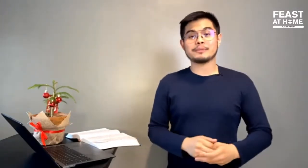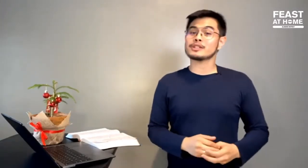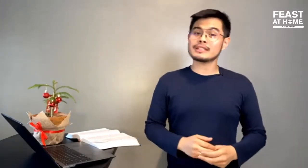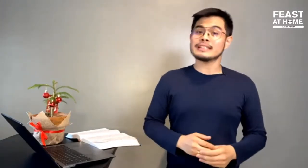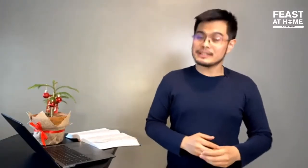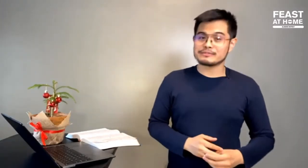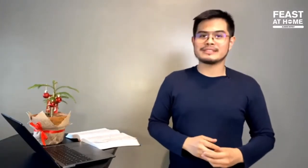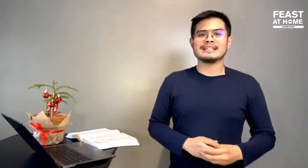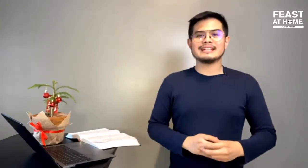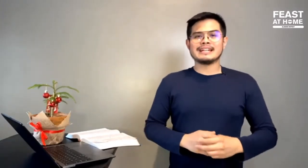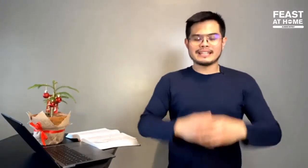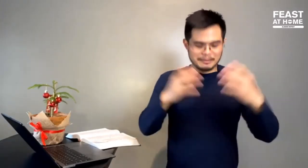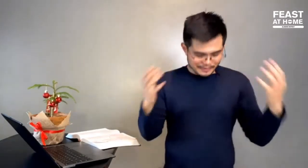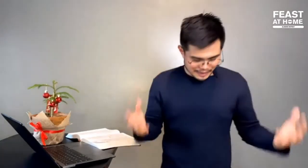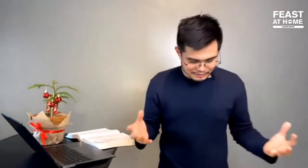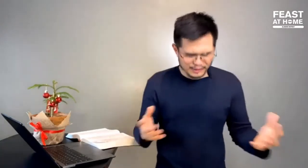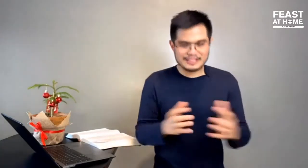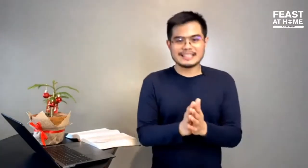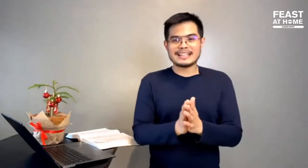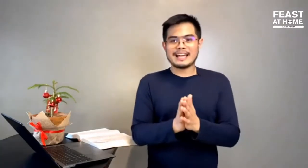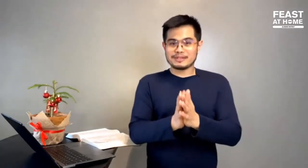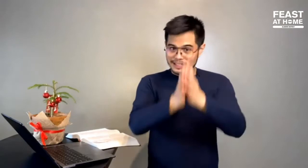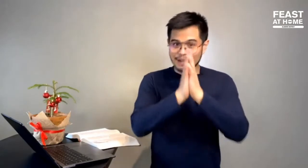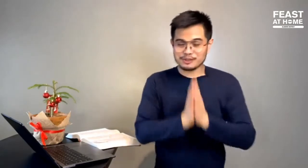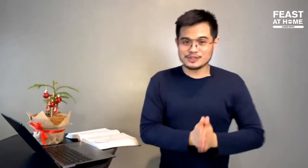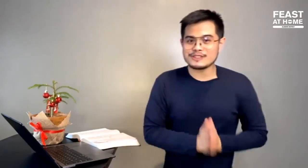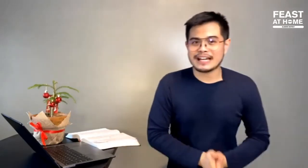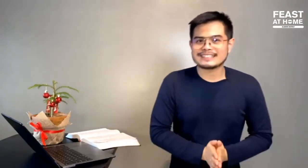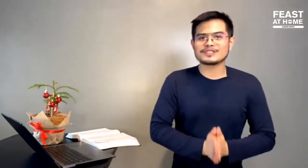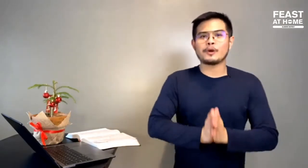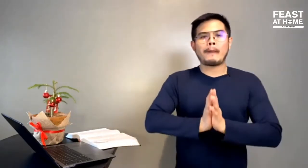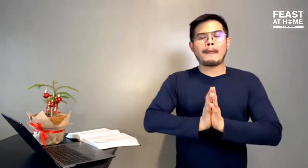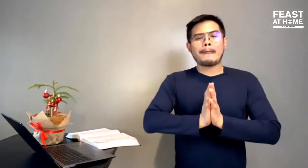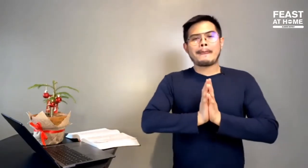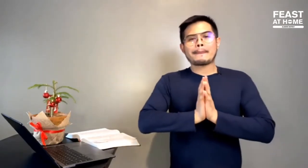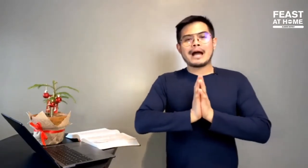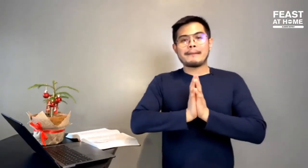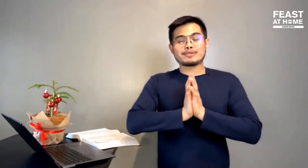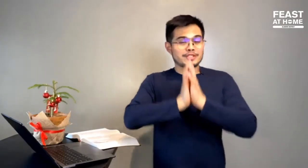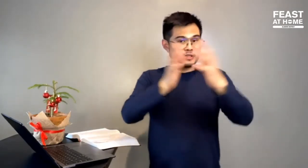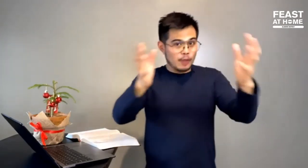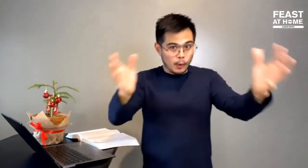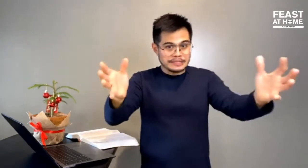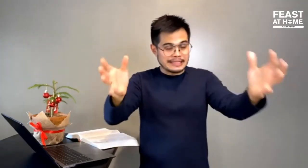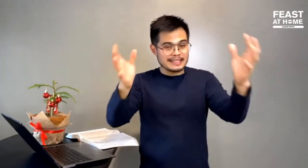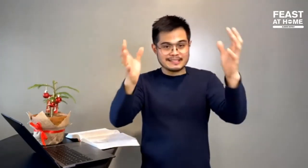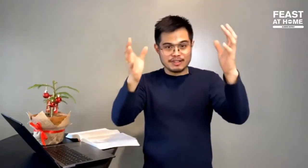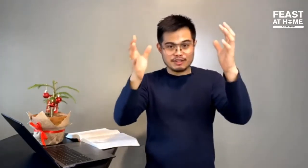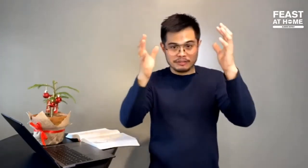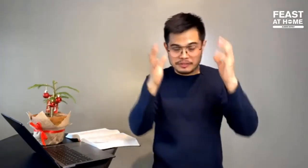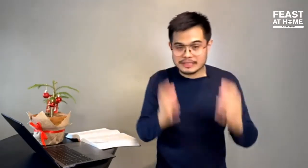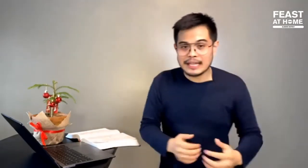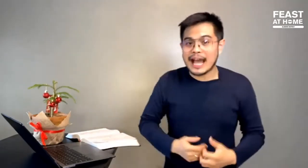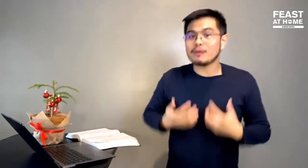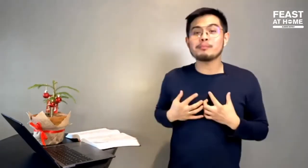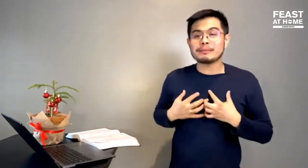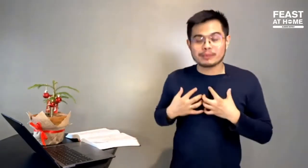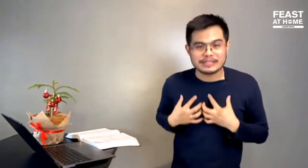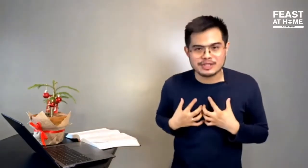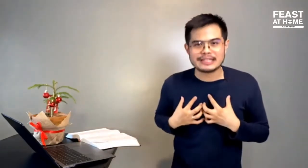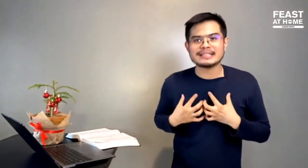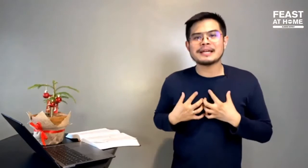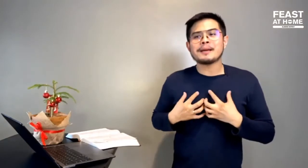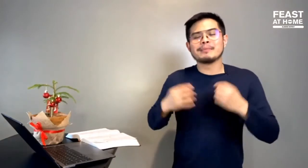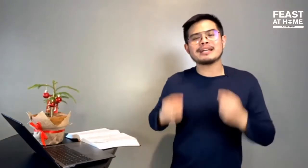a paternity leave. And I'm thankful that I was allowed to do that. So I'm just hosting this session today. I won't